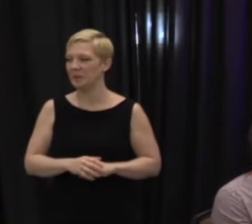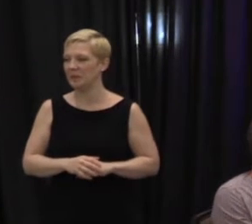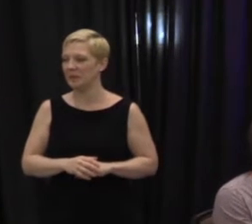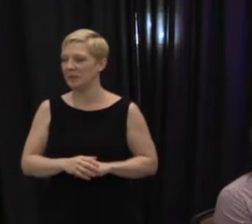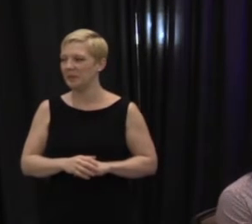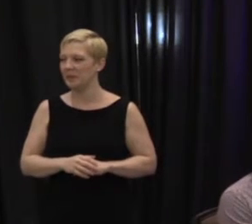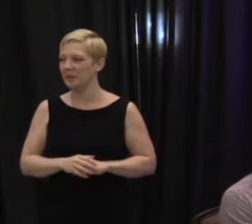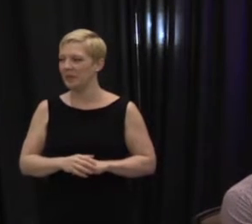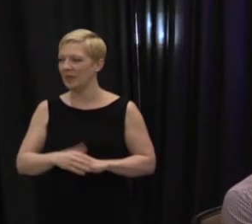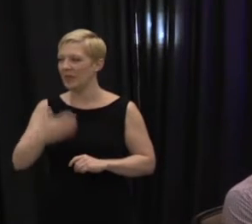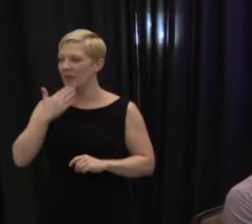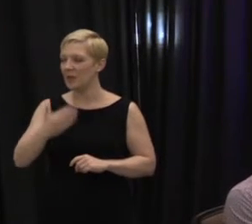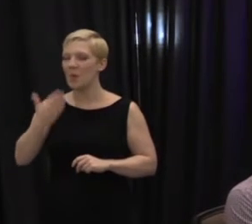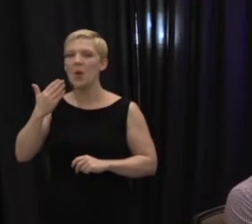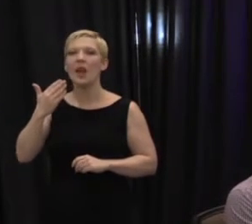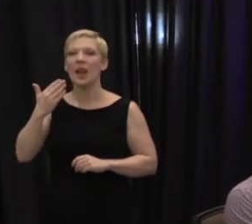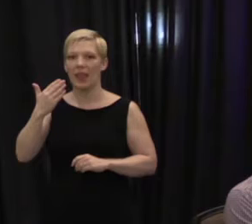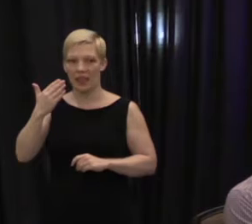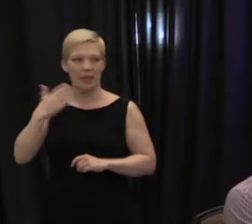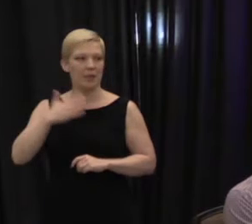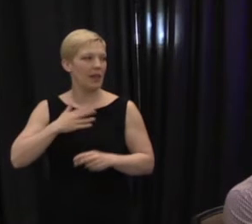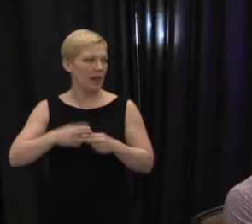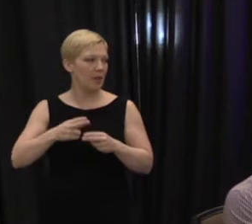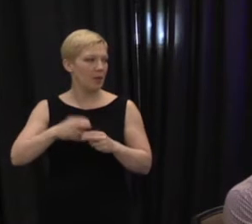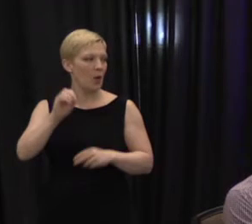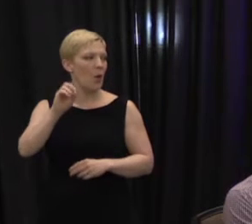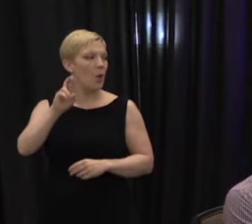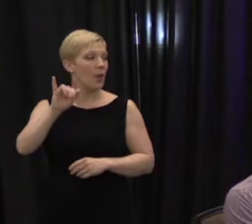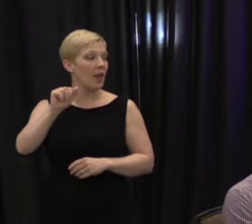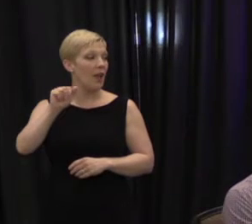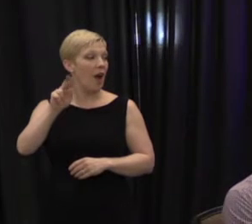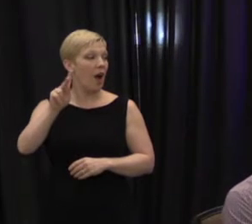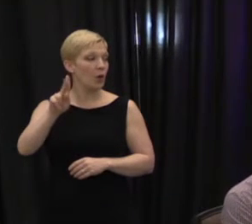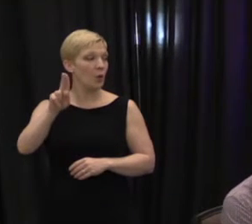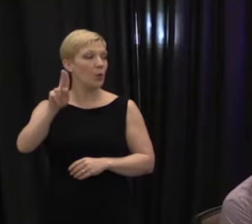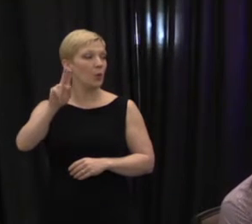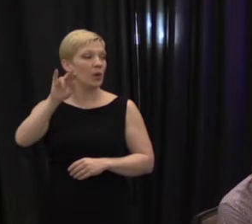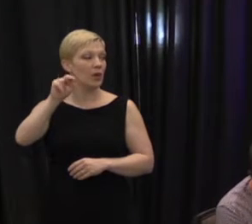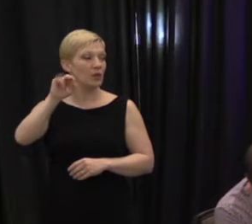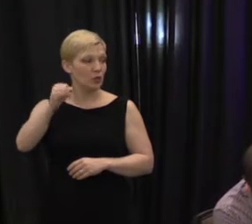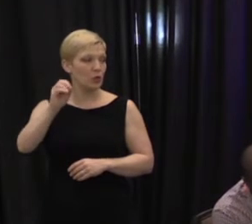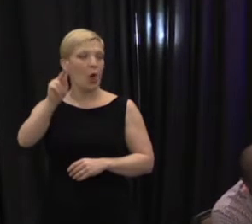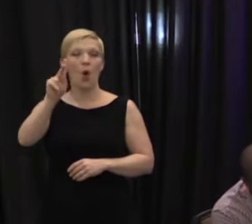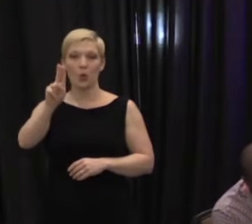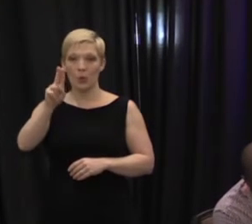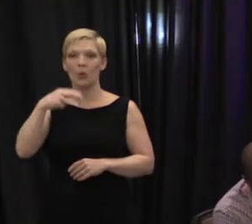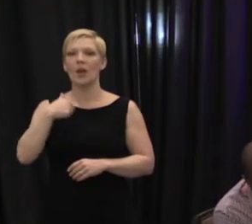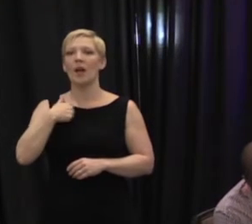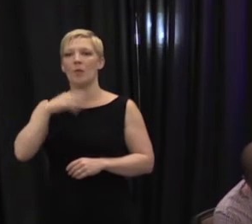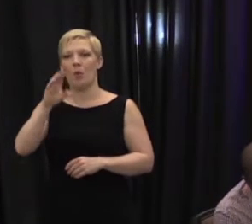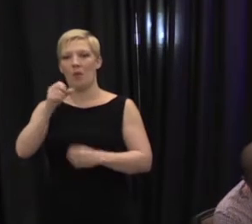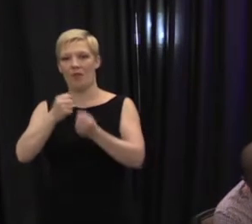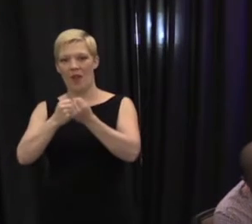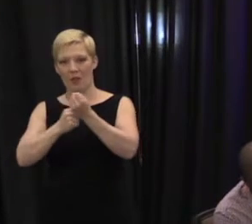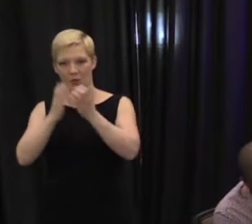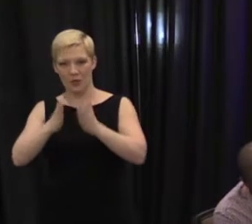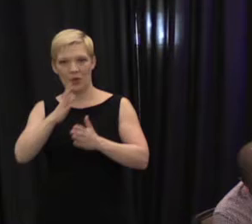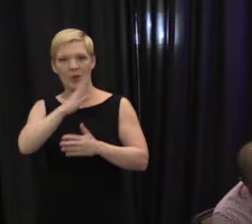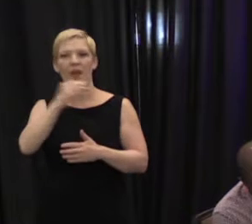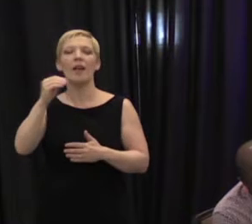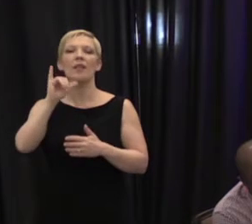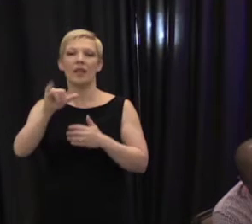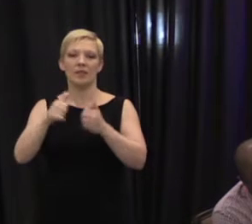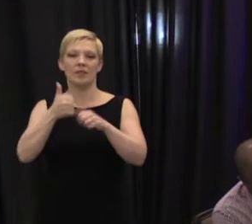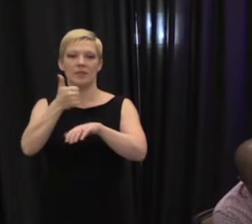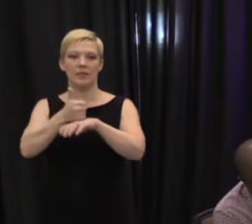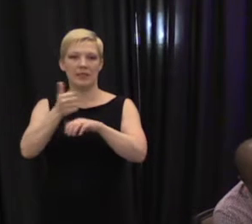Oriako. Good morning, y'all. My name is Oriako Njaku, and I am co-founder and executive director of Access Reproductive